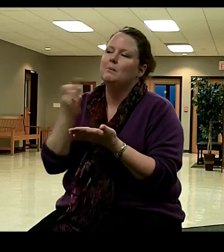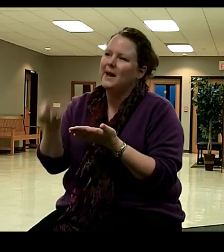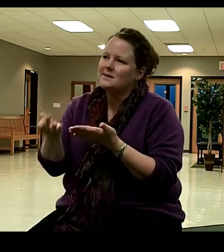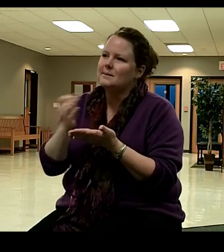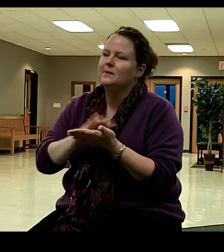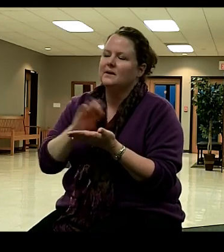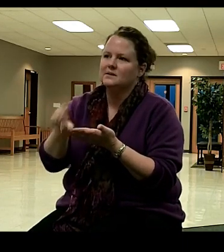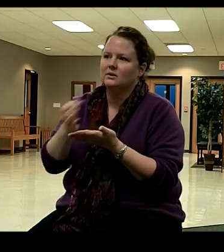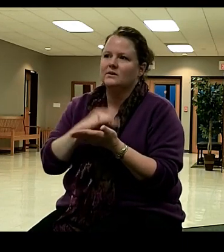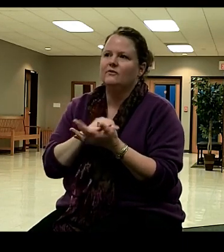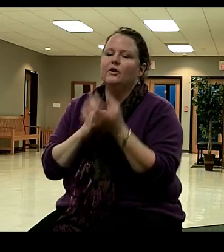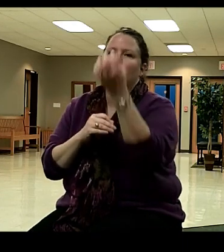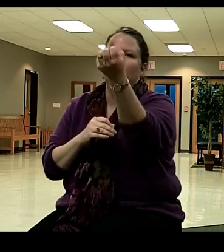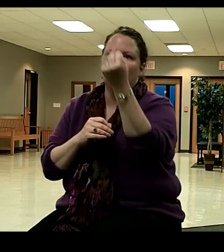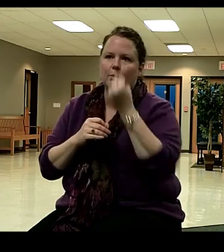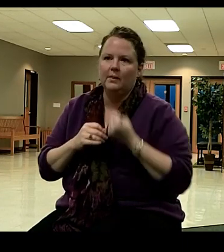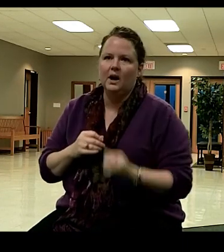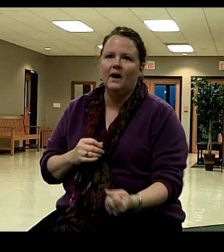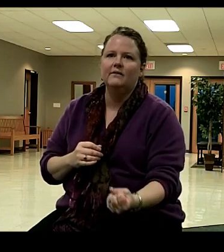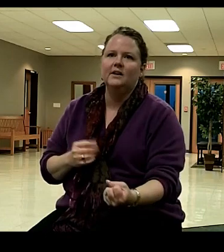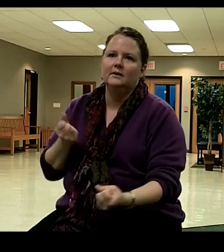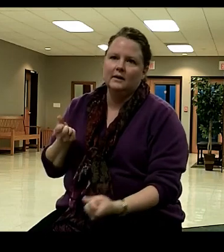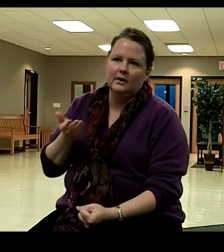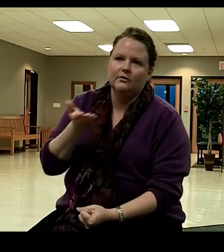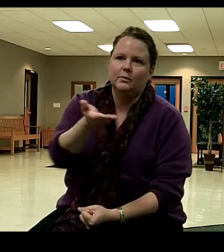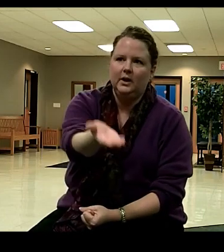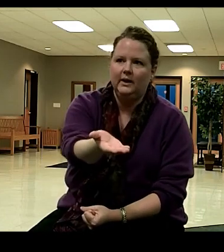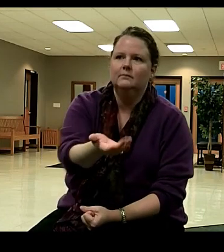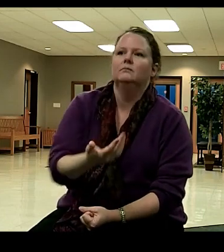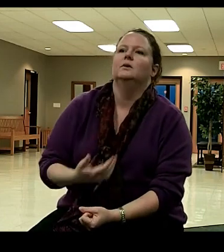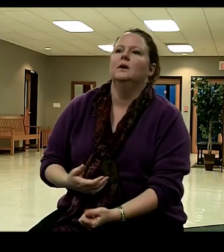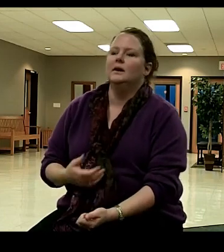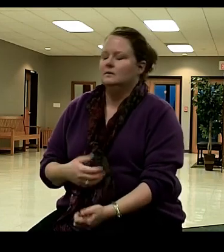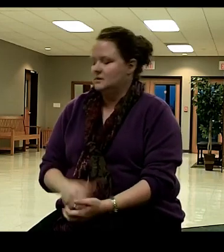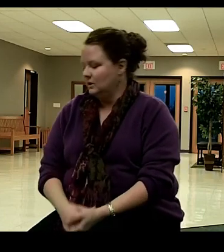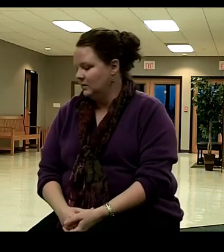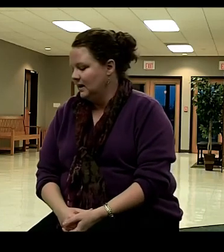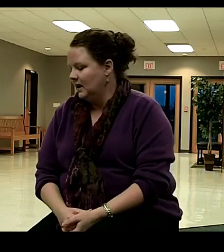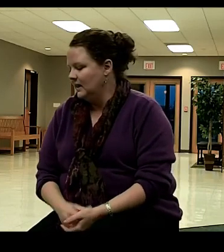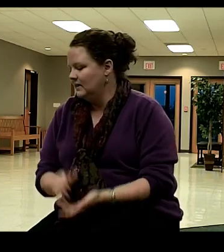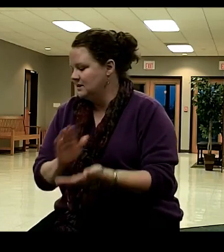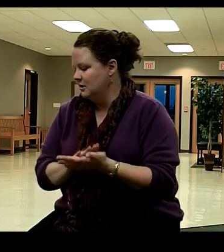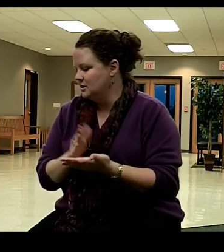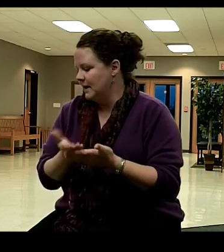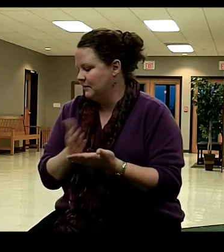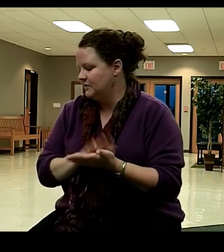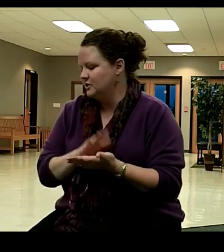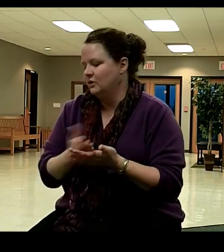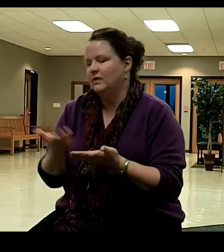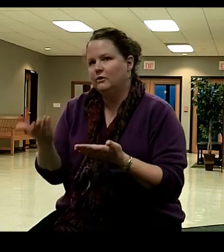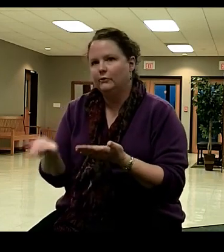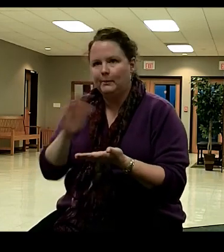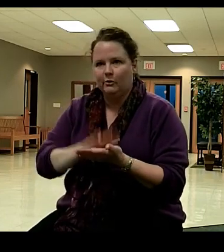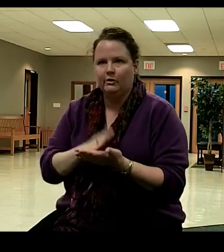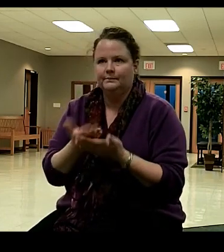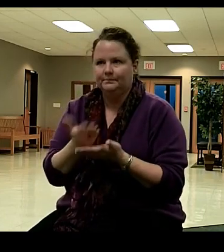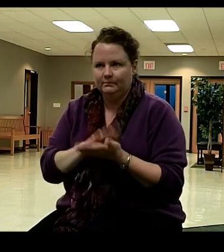bake something, that's a little different. You have to open the oven and you have to put it in. Okay, so anything that's done on top of the stove that you flip over,